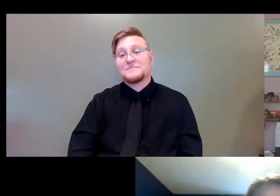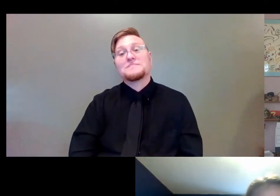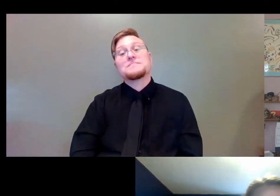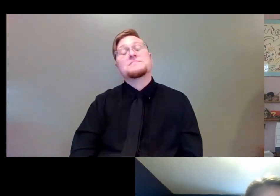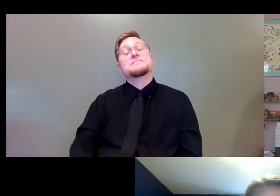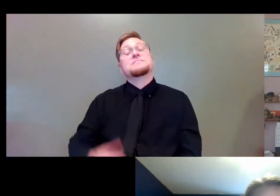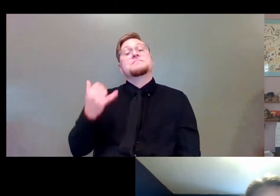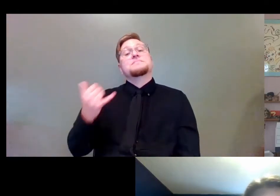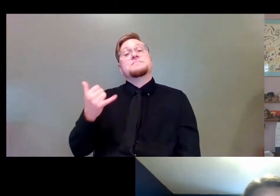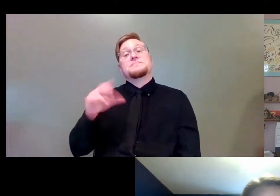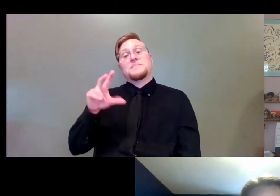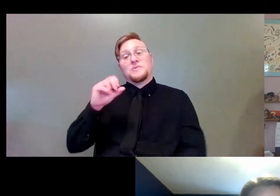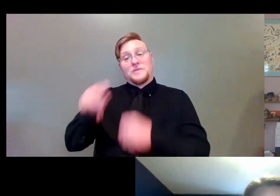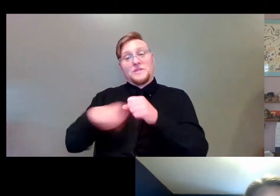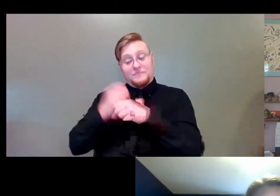the ADA?